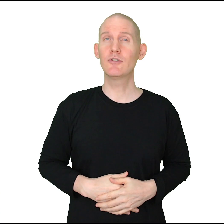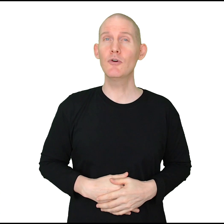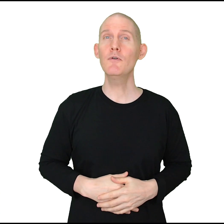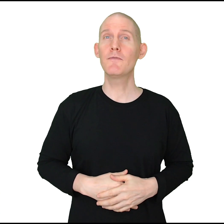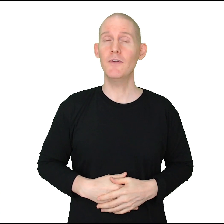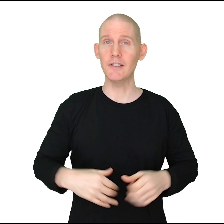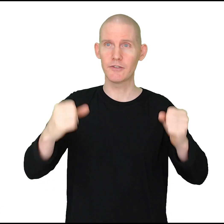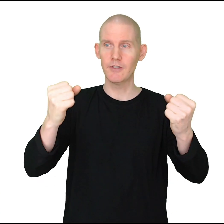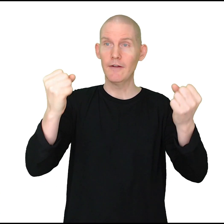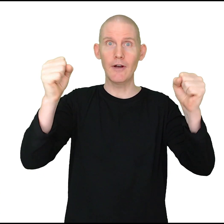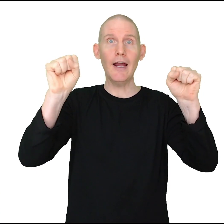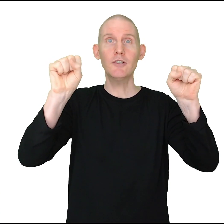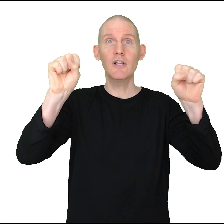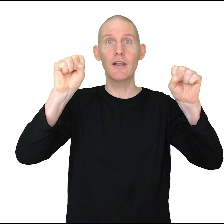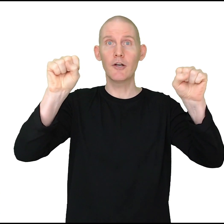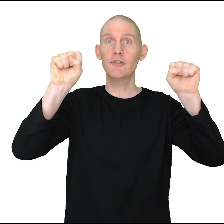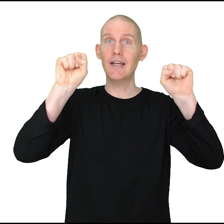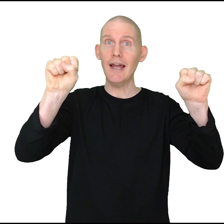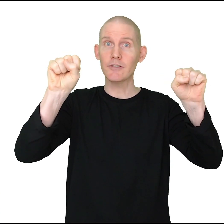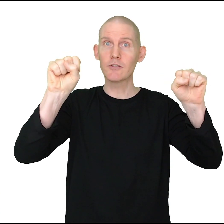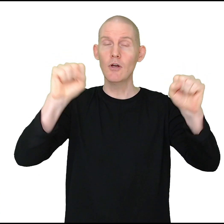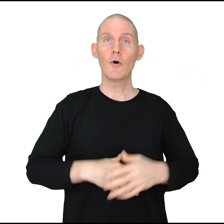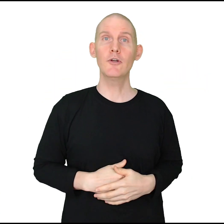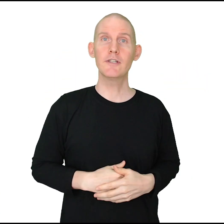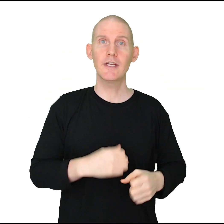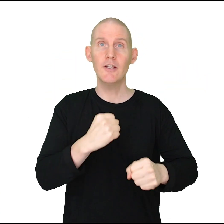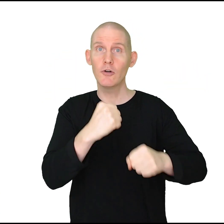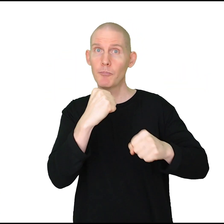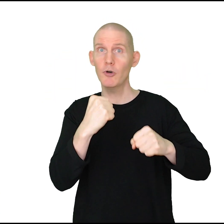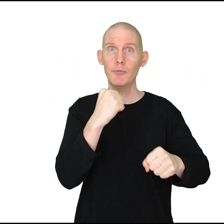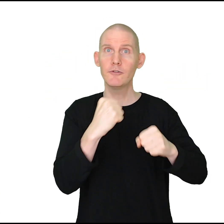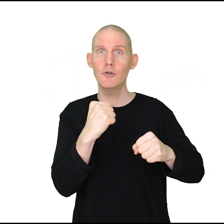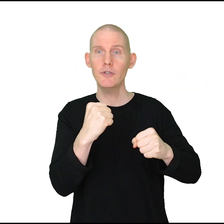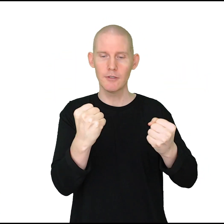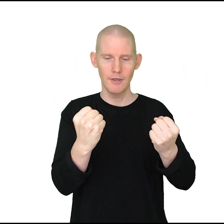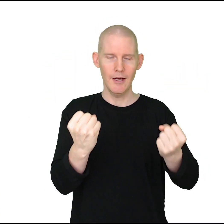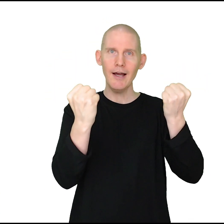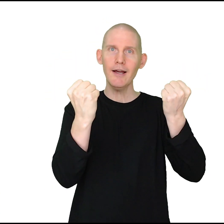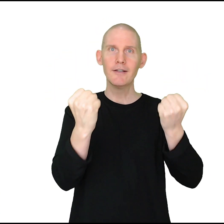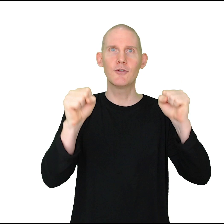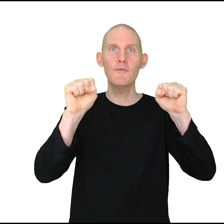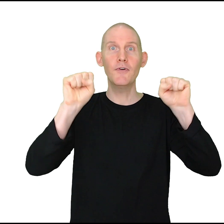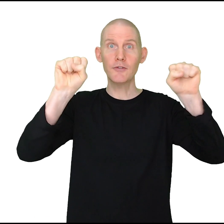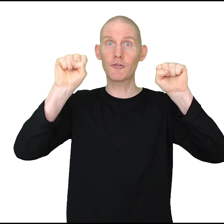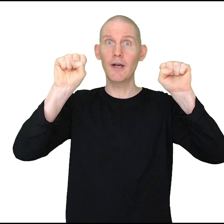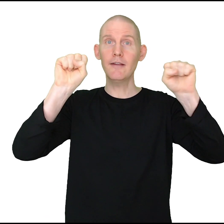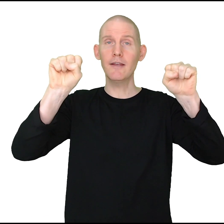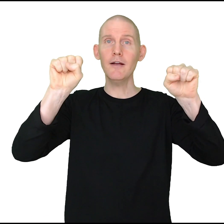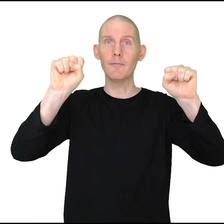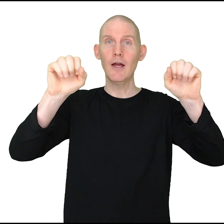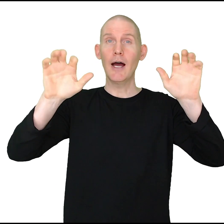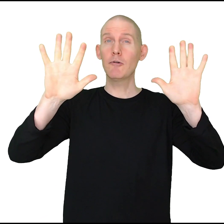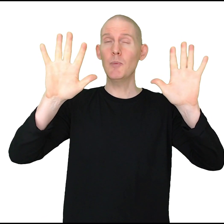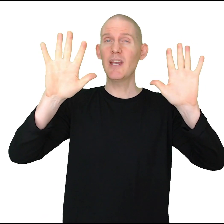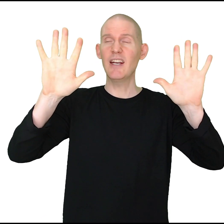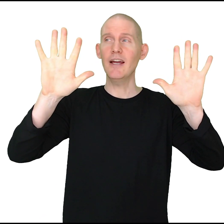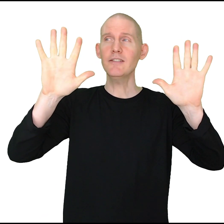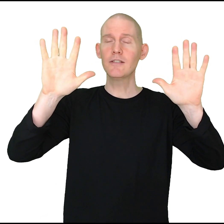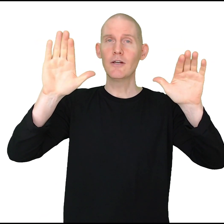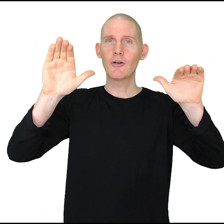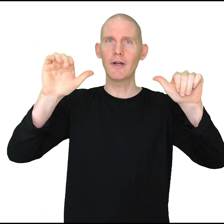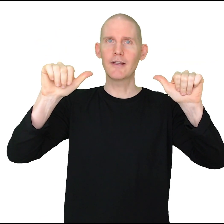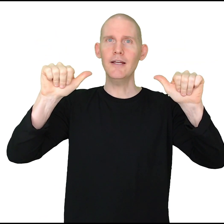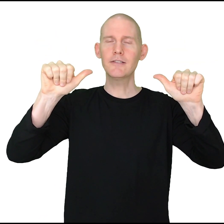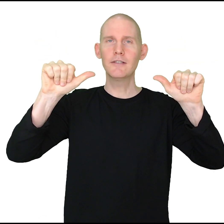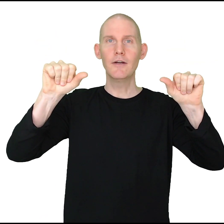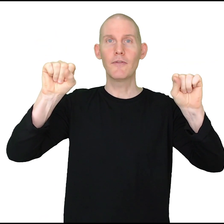using 2 fists. They're actually the letters S. Or you could say, you put up your dukes. Aha, 2 fists right there. How to make an S?